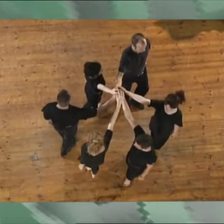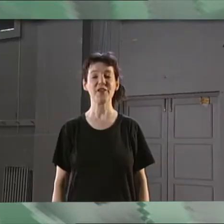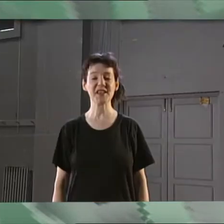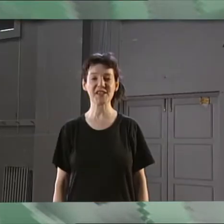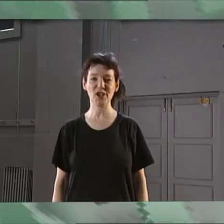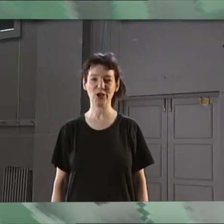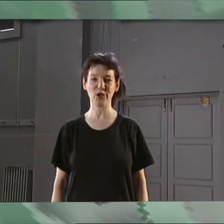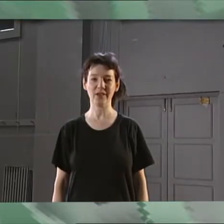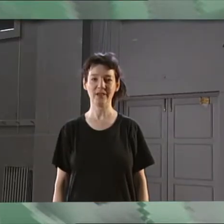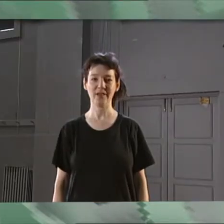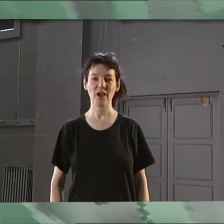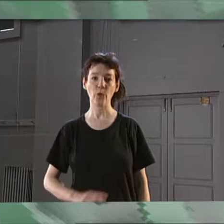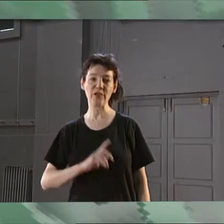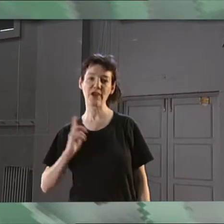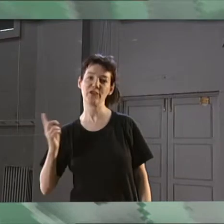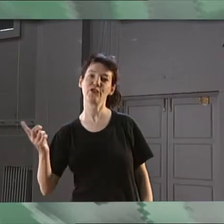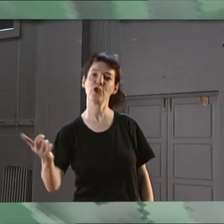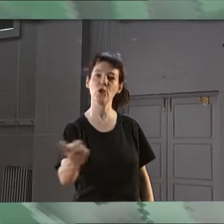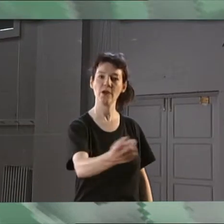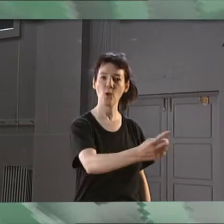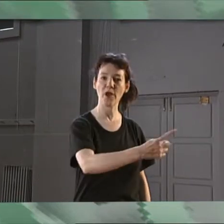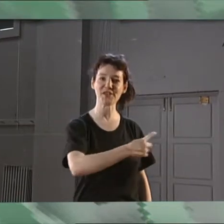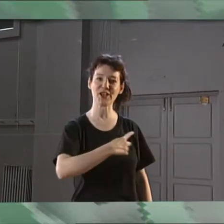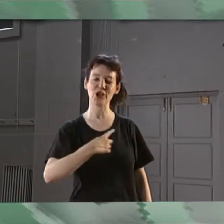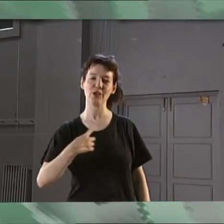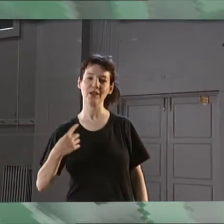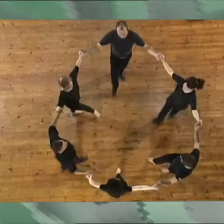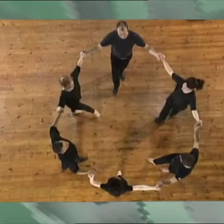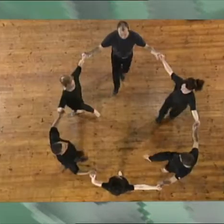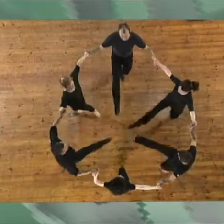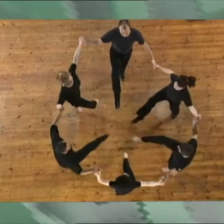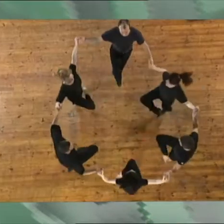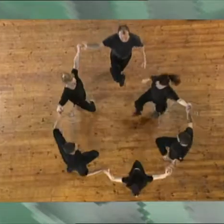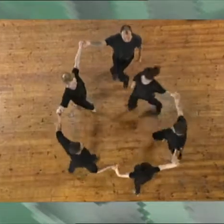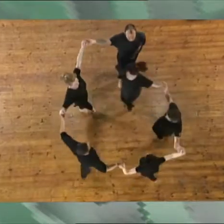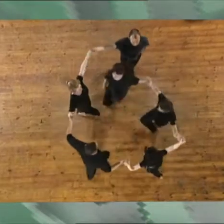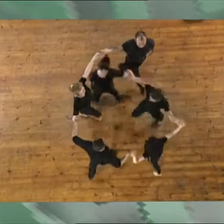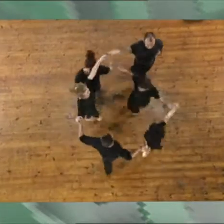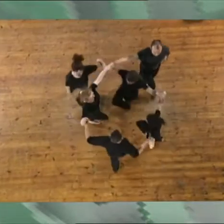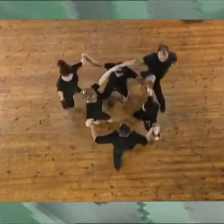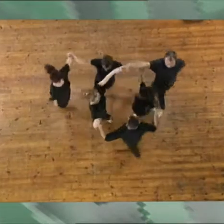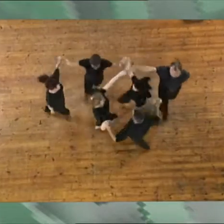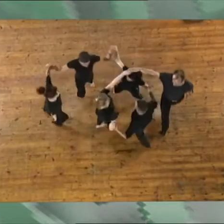There's a circle. We thread through one circle, and then we wind back the other way.